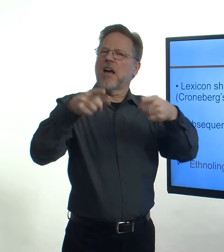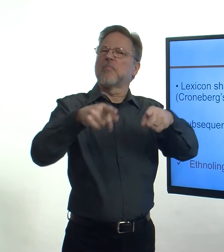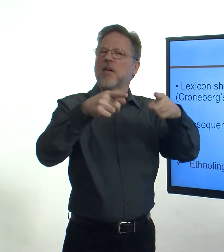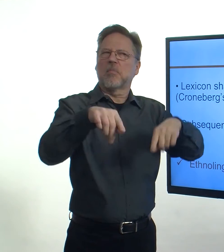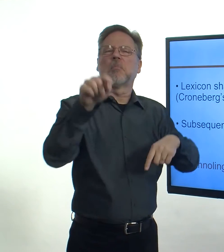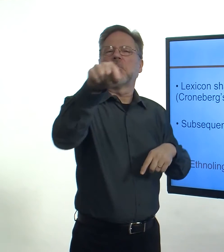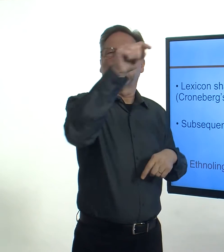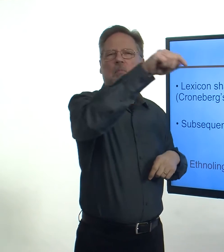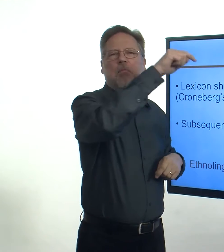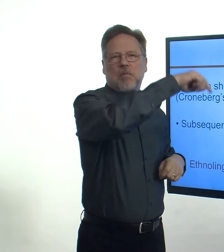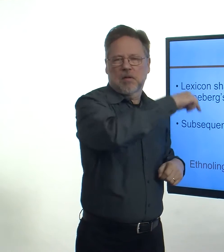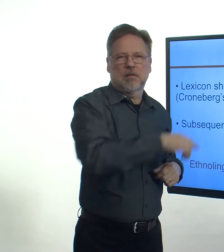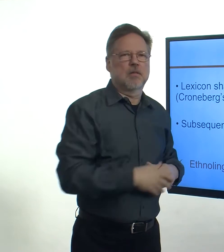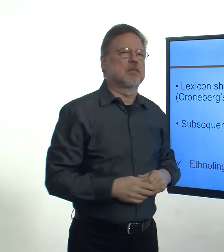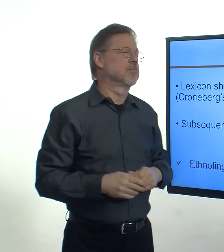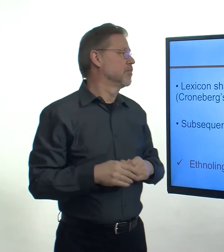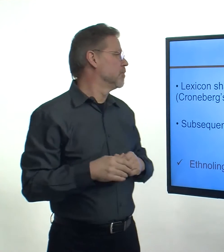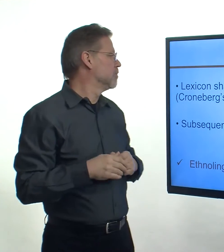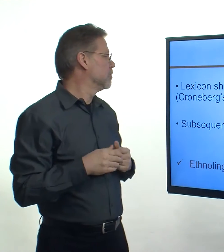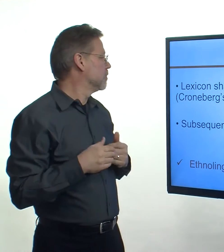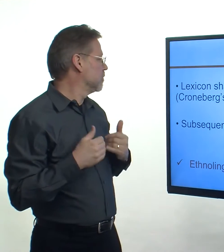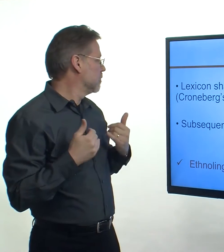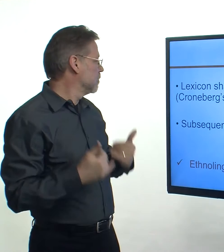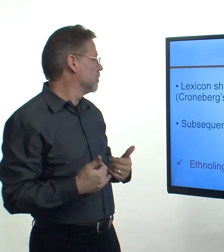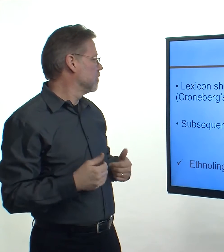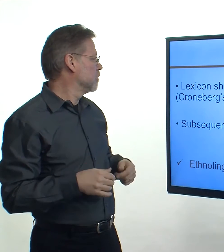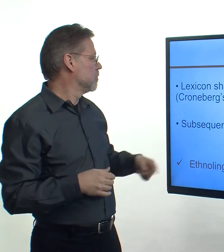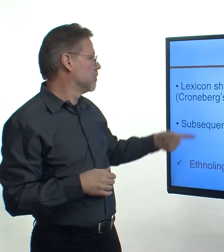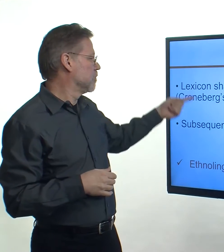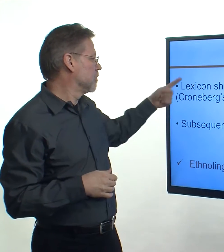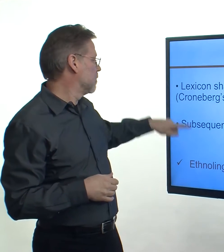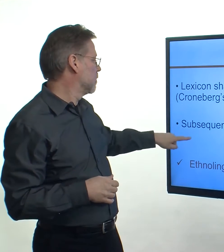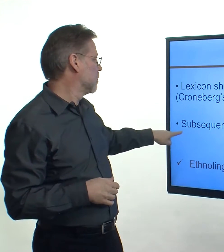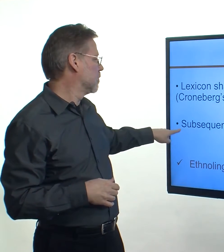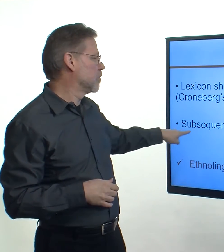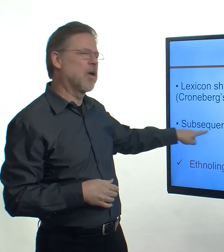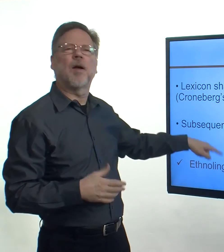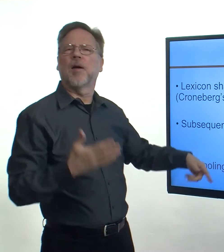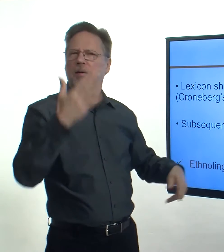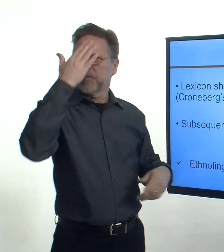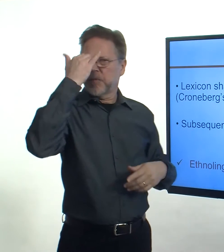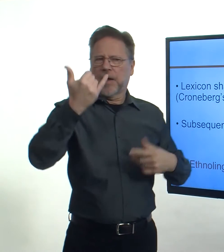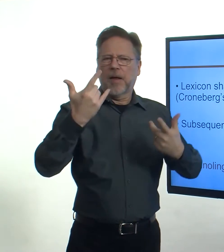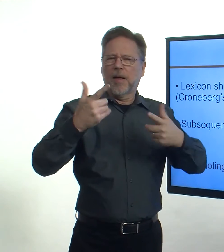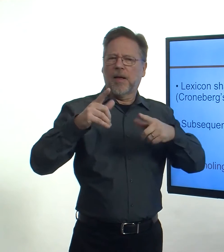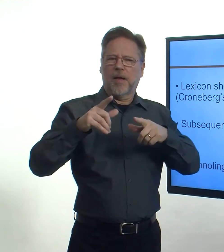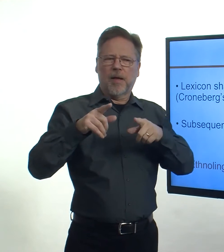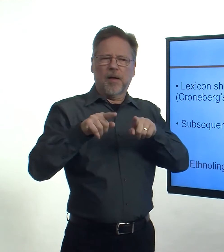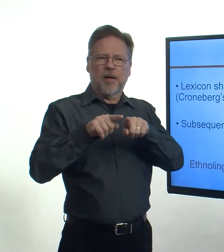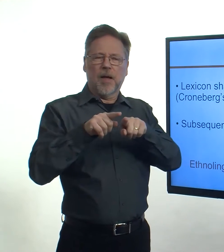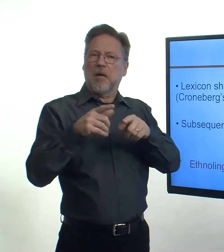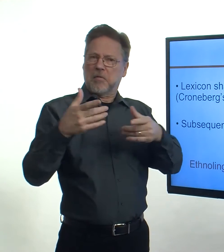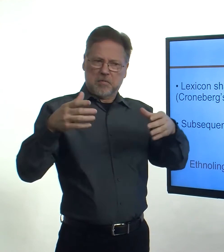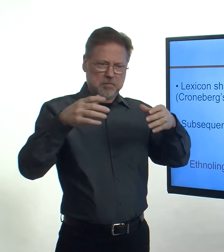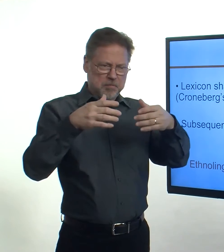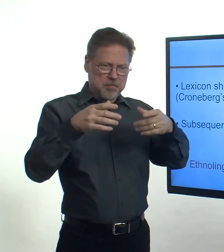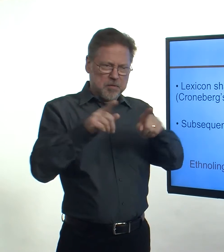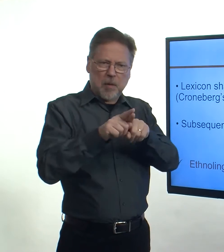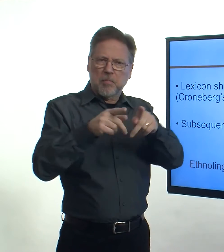female-only context. This is the case in several countries. For regional dialects, within the same area, sometimes there